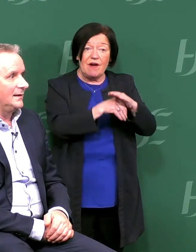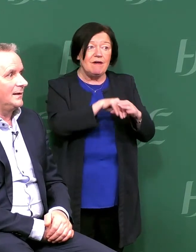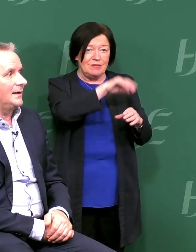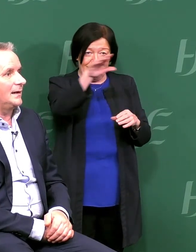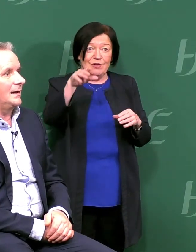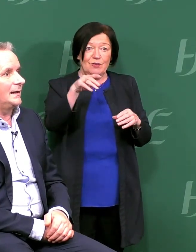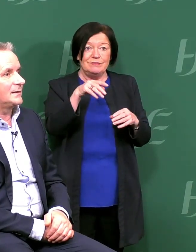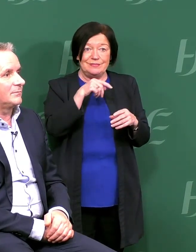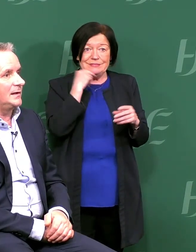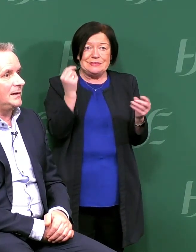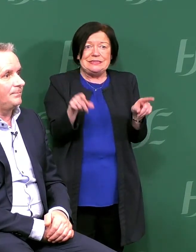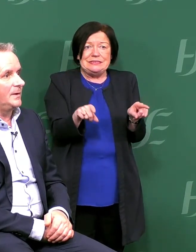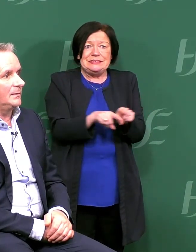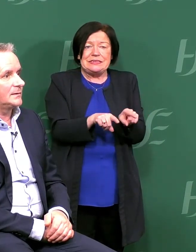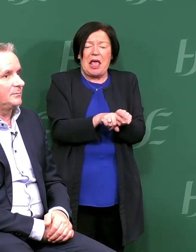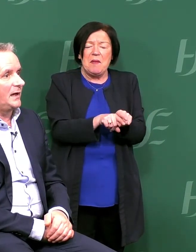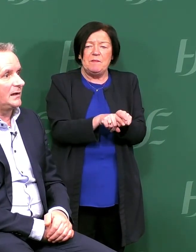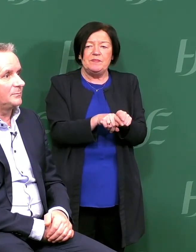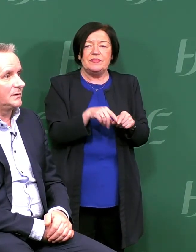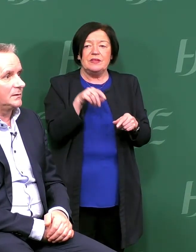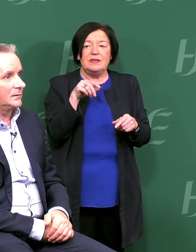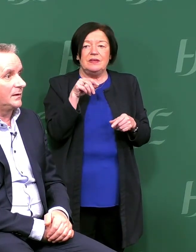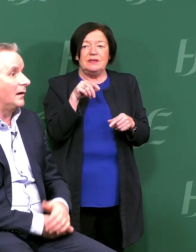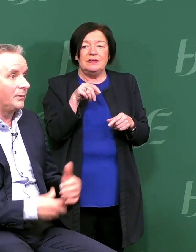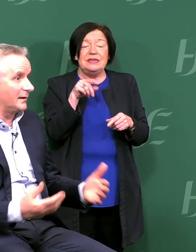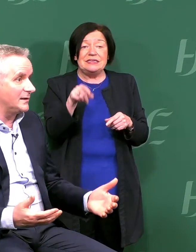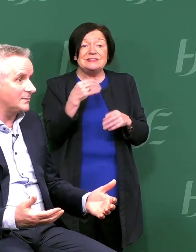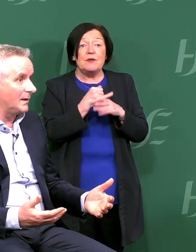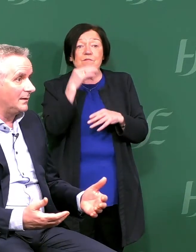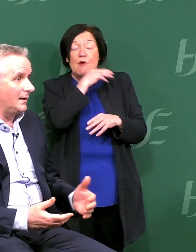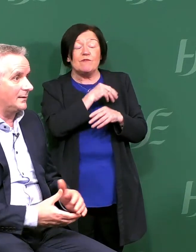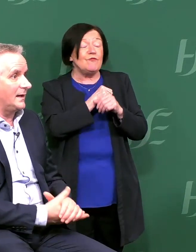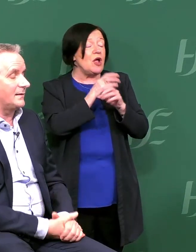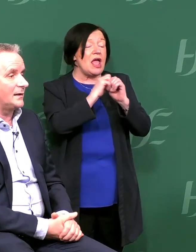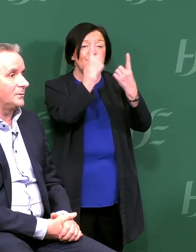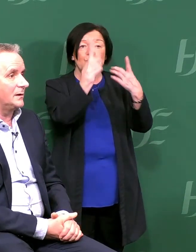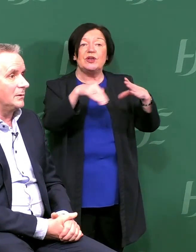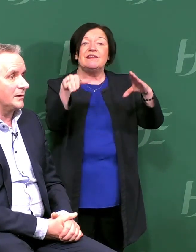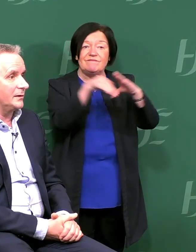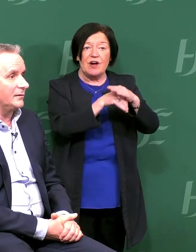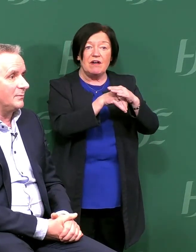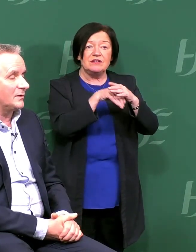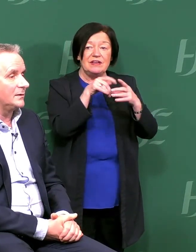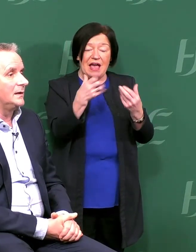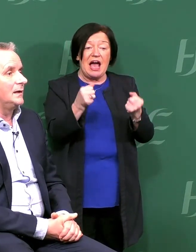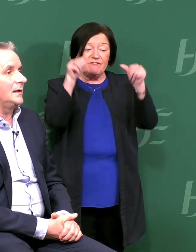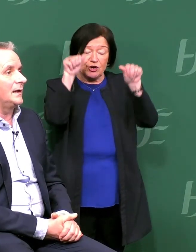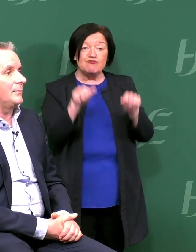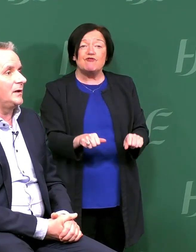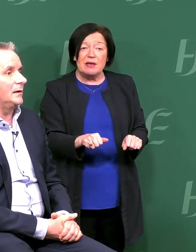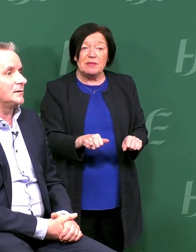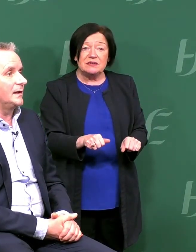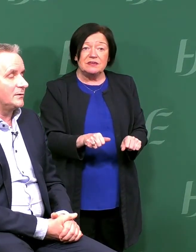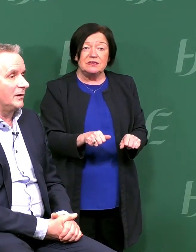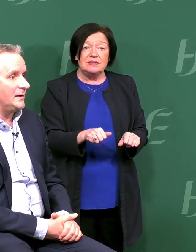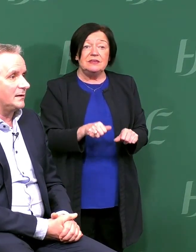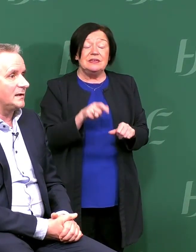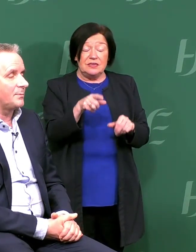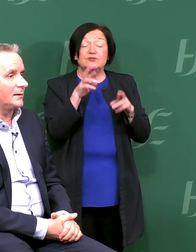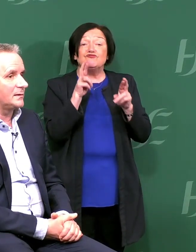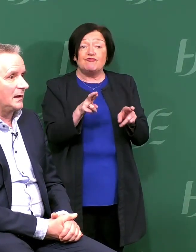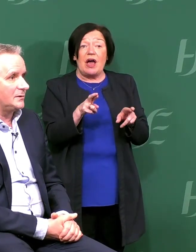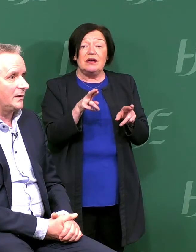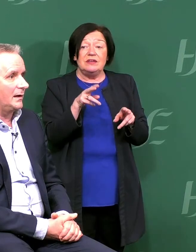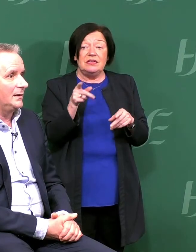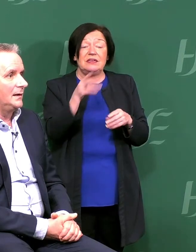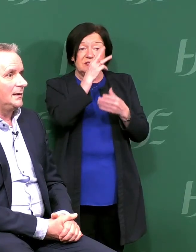that. And it's really, it's compelling on all parties to get that to a closure and agreement because it is right, it